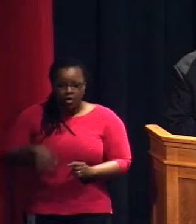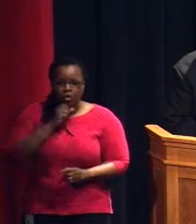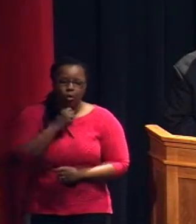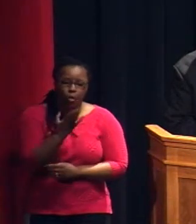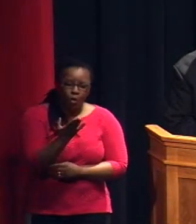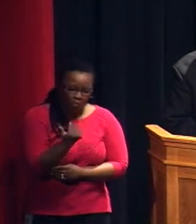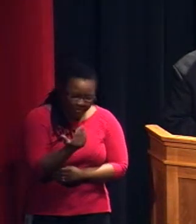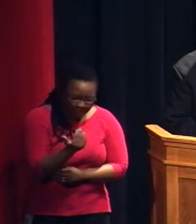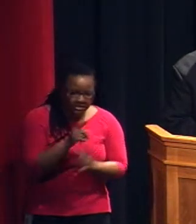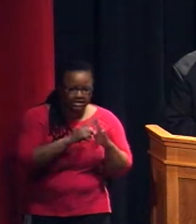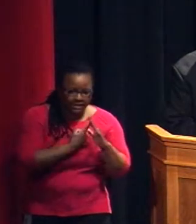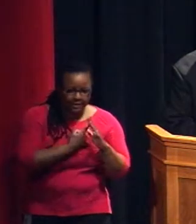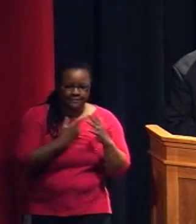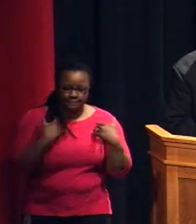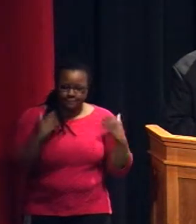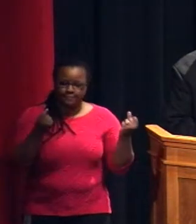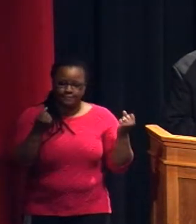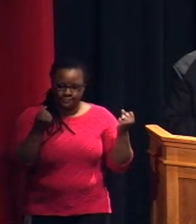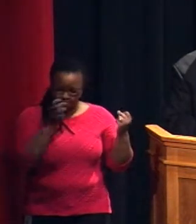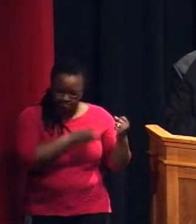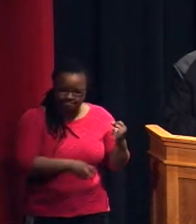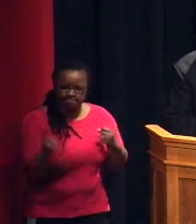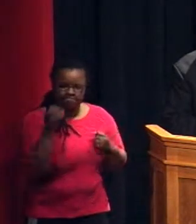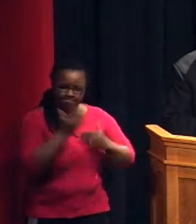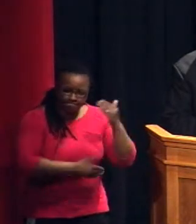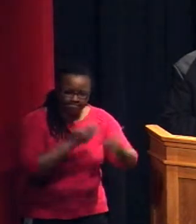she launched her heroic journey.